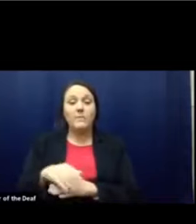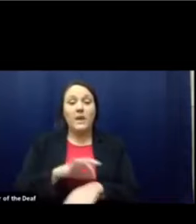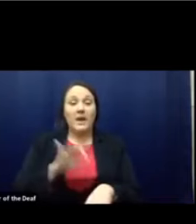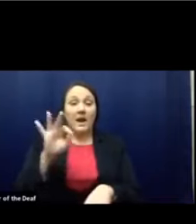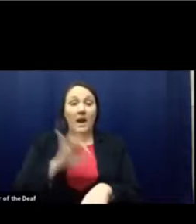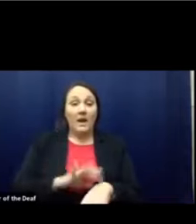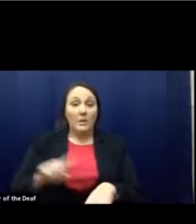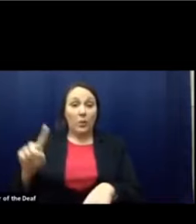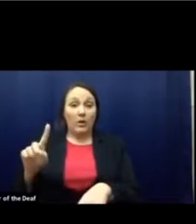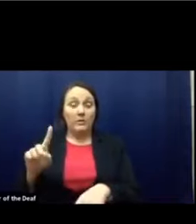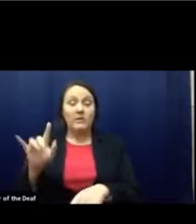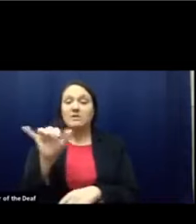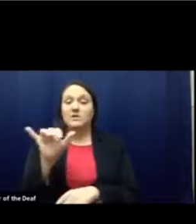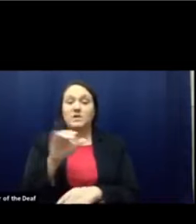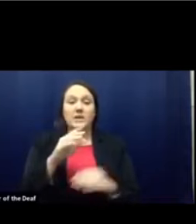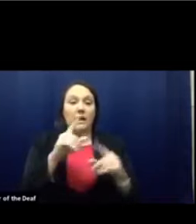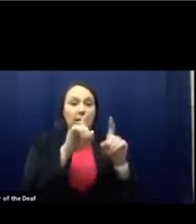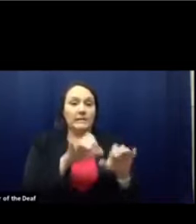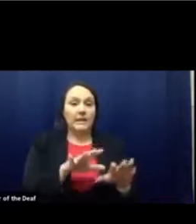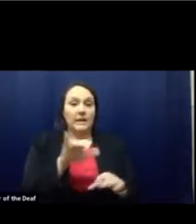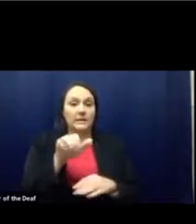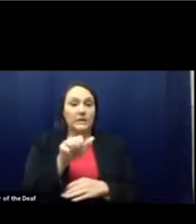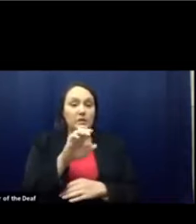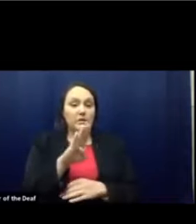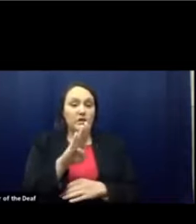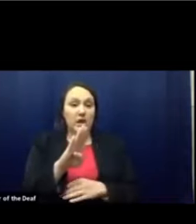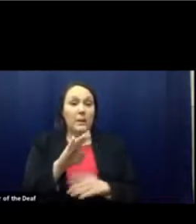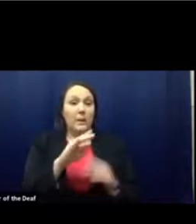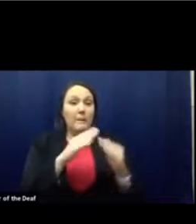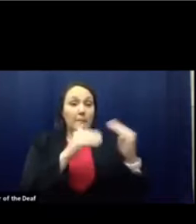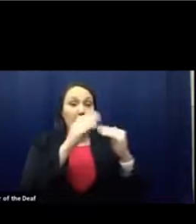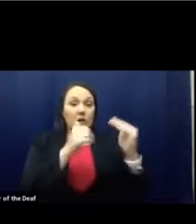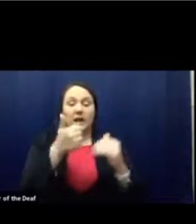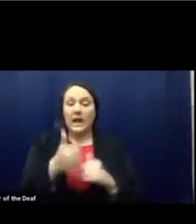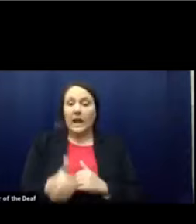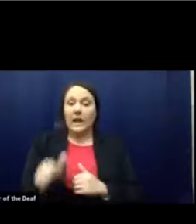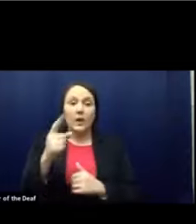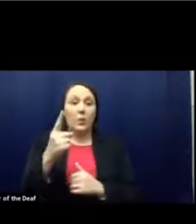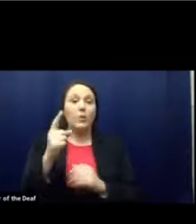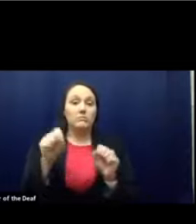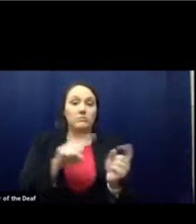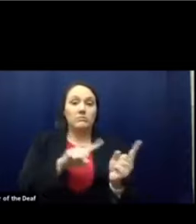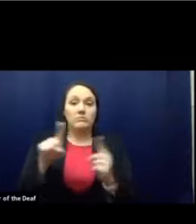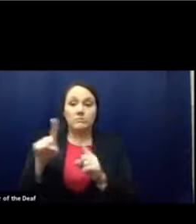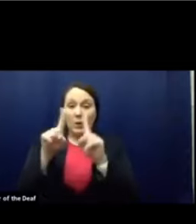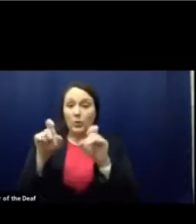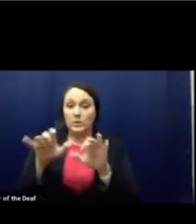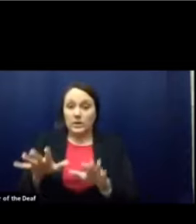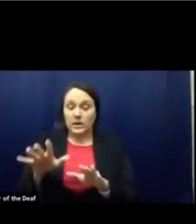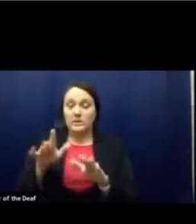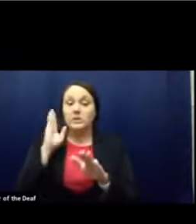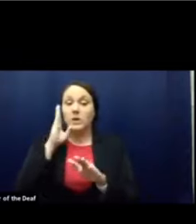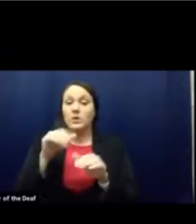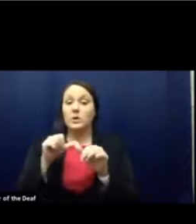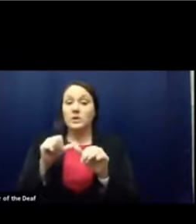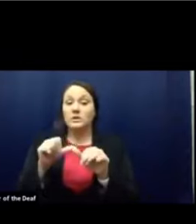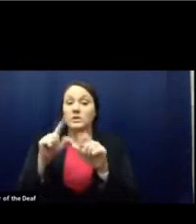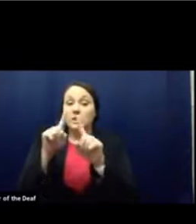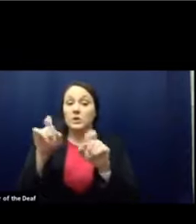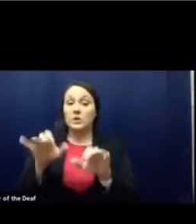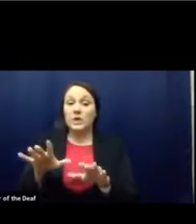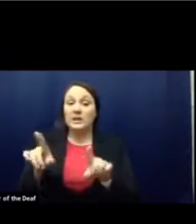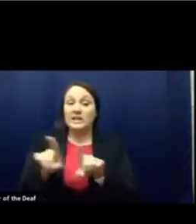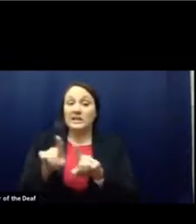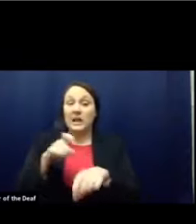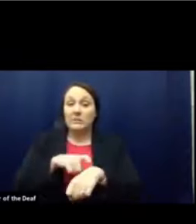standard testing at the Jacob Building, anyone is welcome to come and get tested. We will continue our testing at the same time and